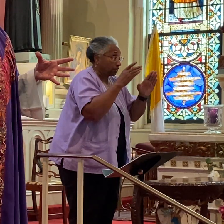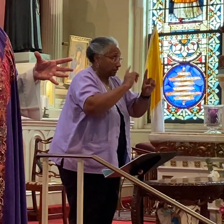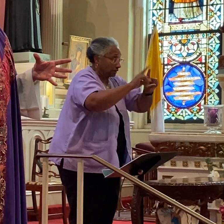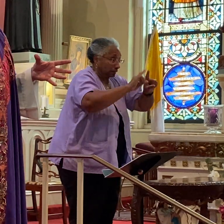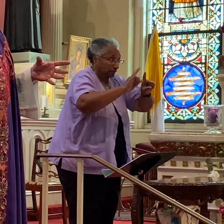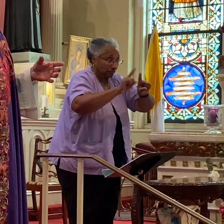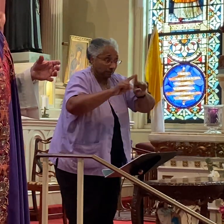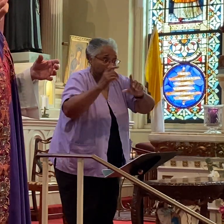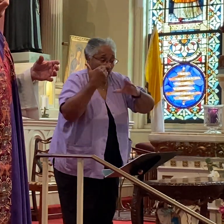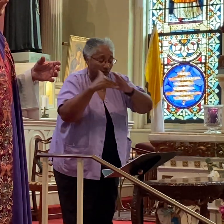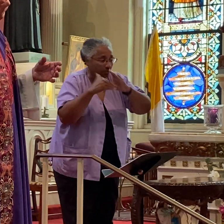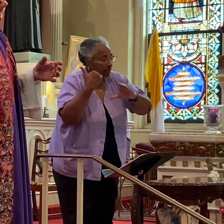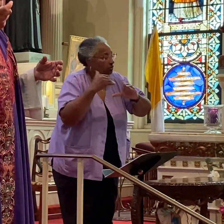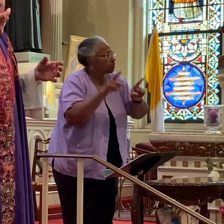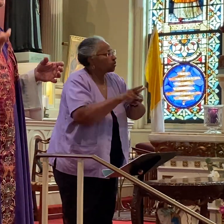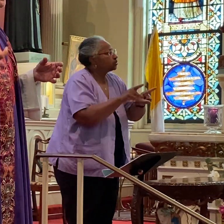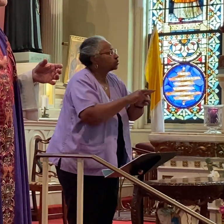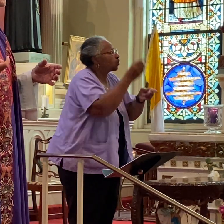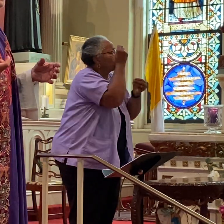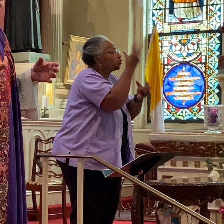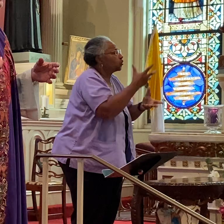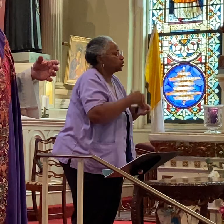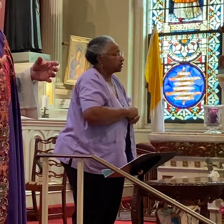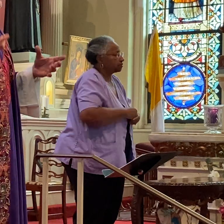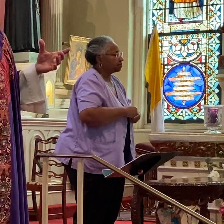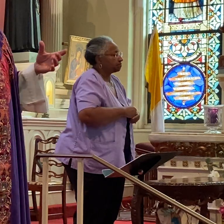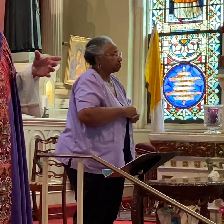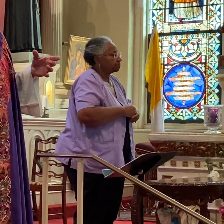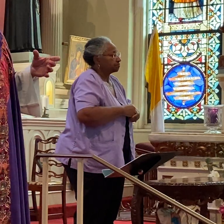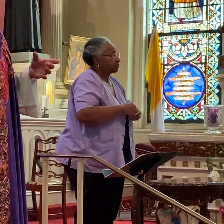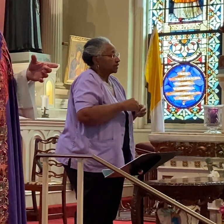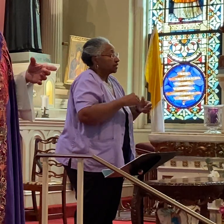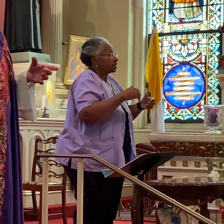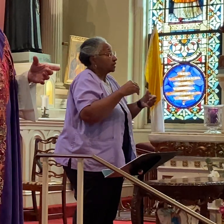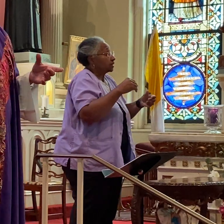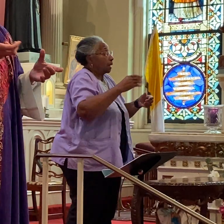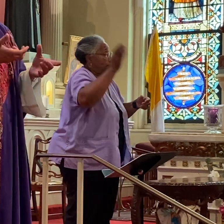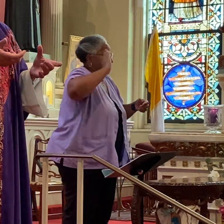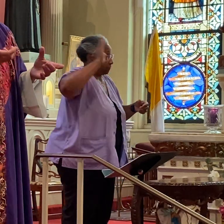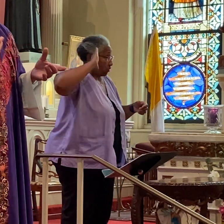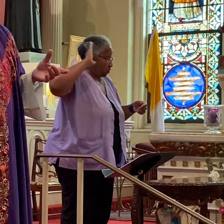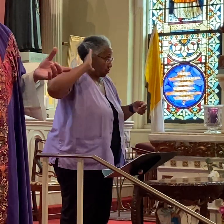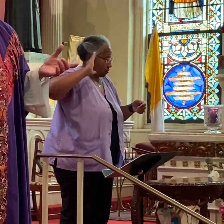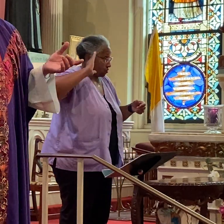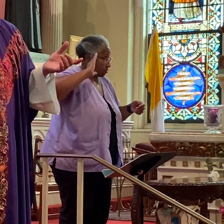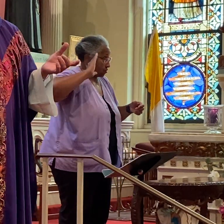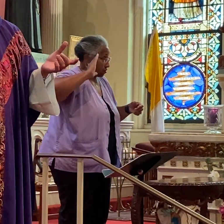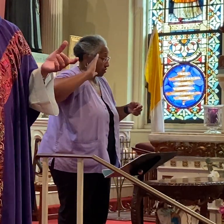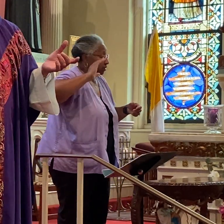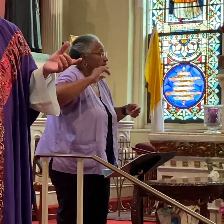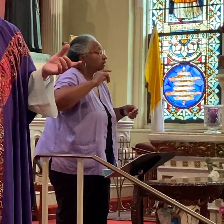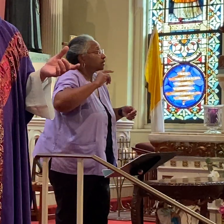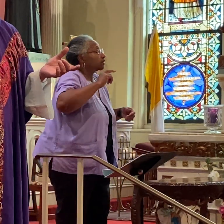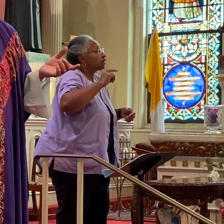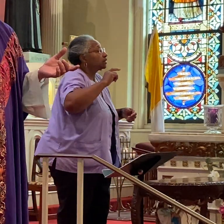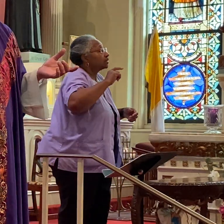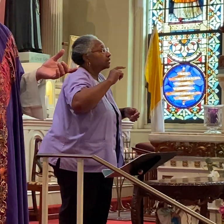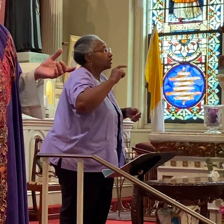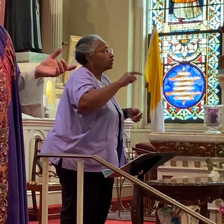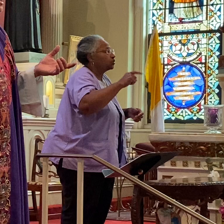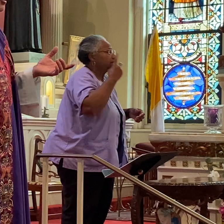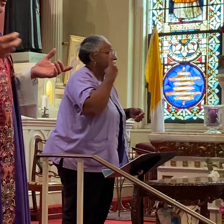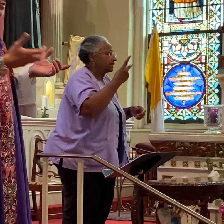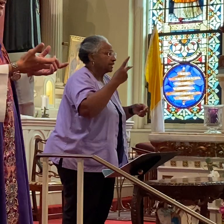emails. And even the news, you know, when we get through the phone, it used to be that you would hear what happened yesterday or last